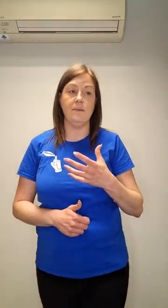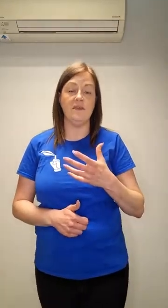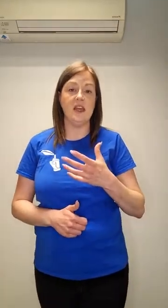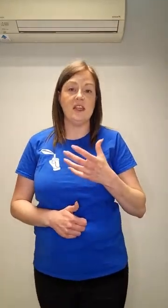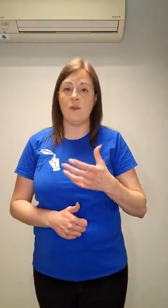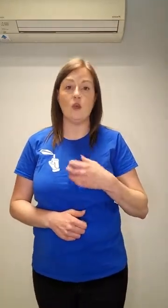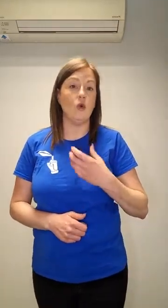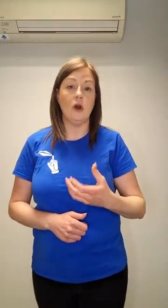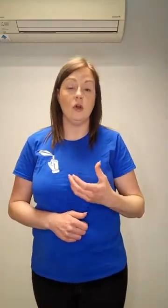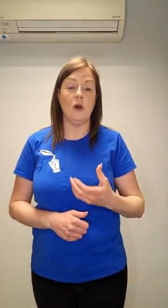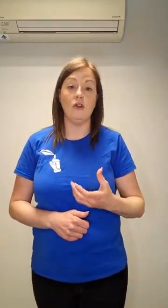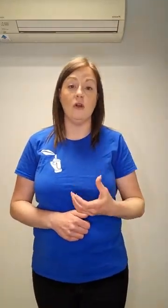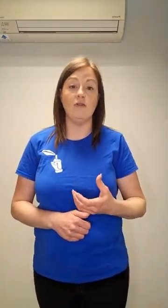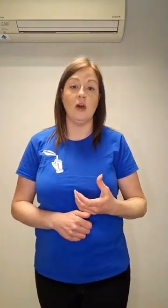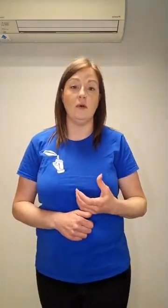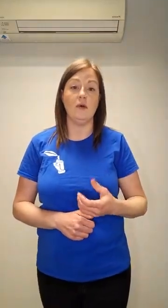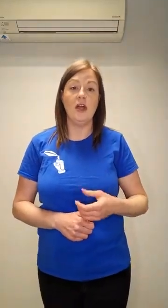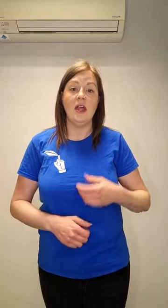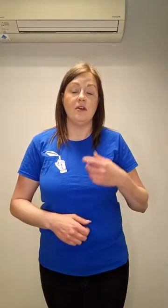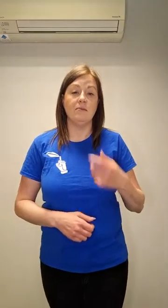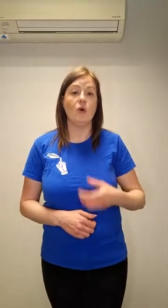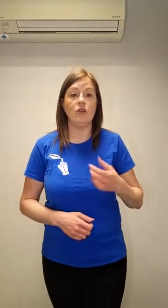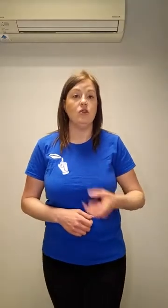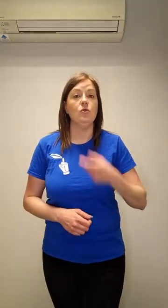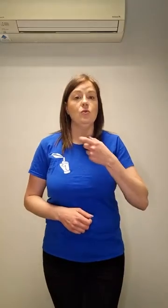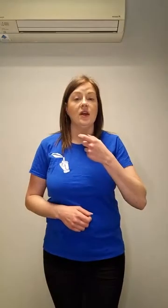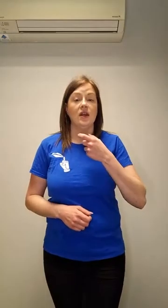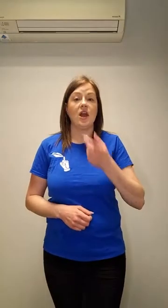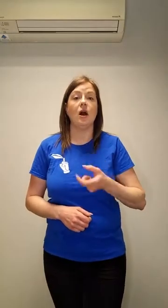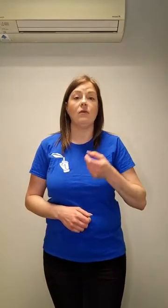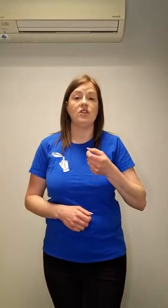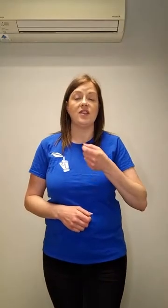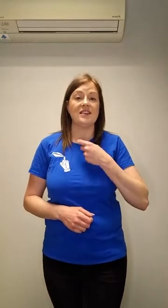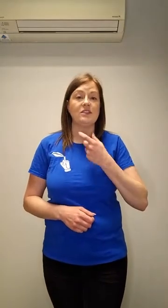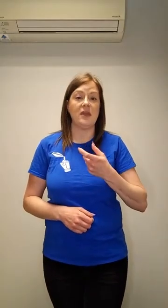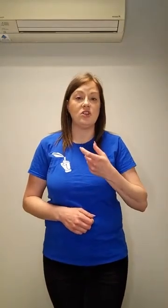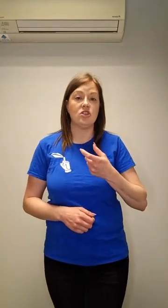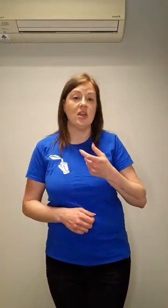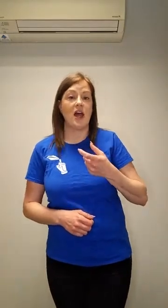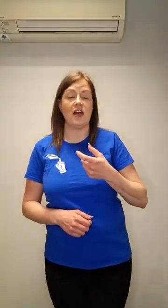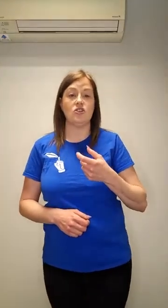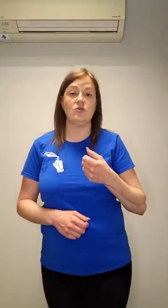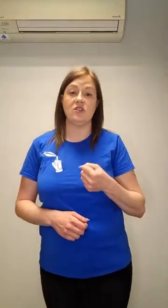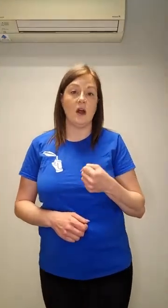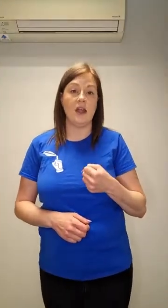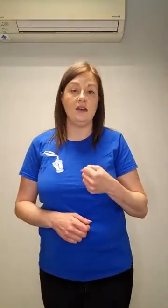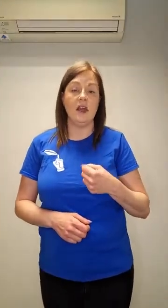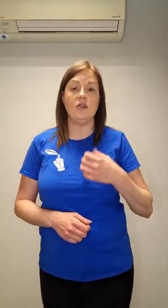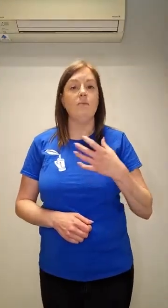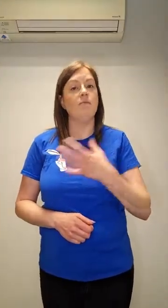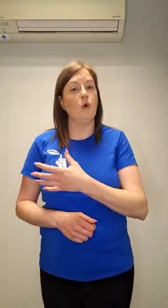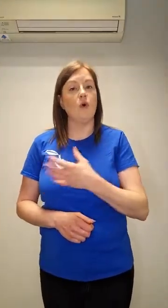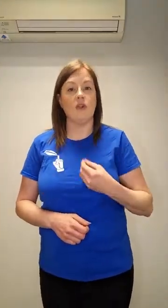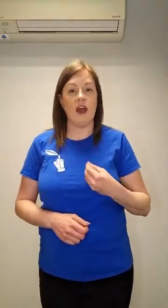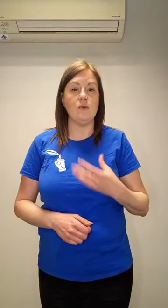to speak or who are non-verbal. The more that you encourage that speech as you sign, the more they will